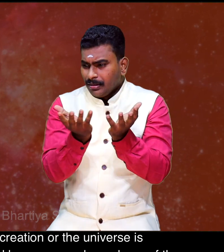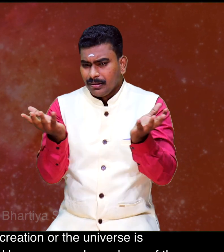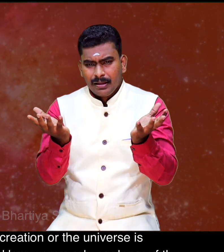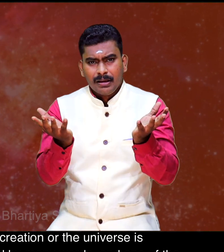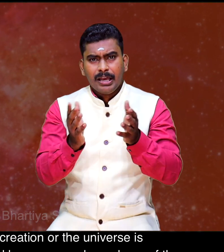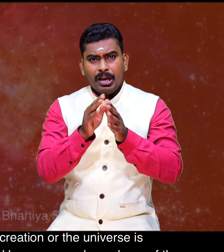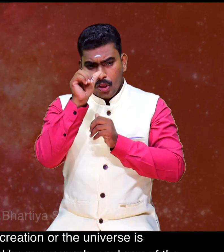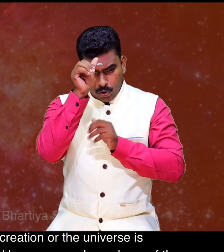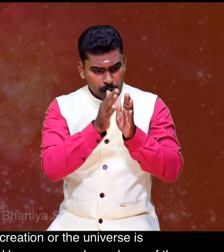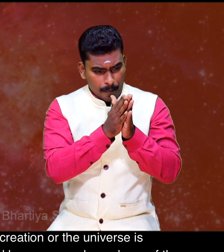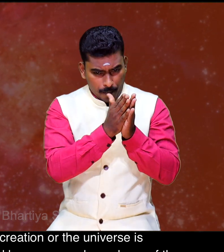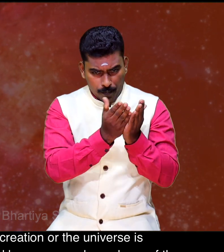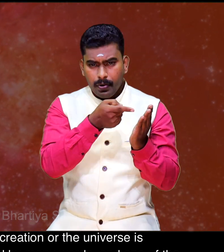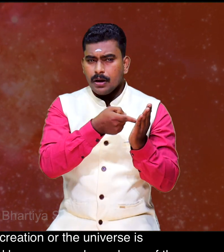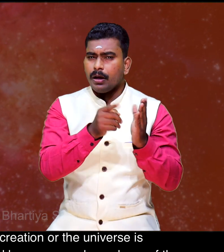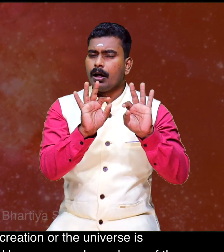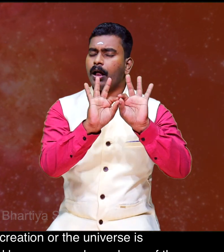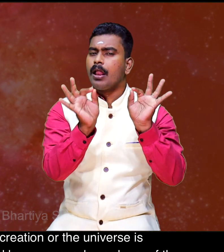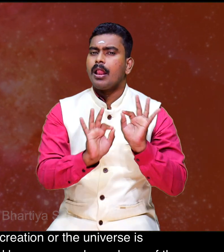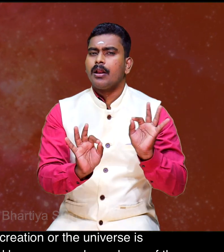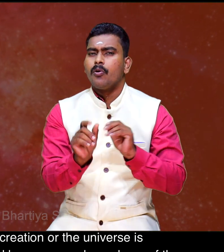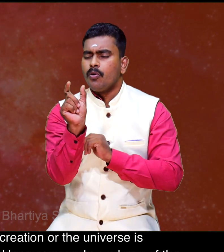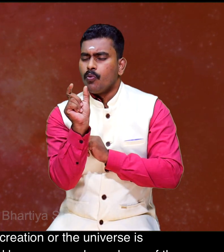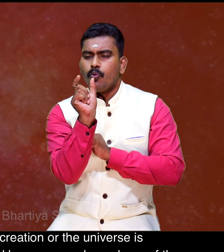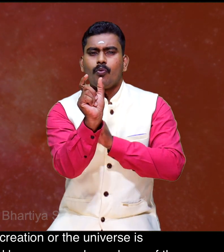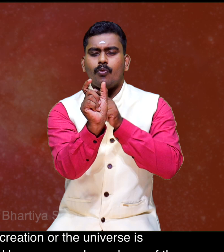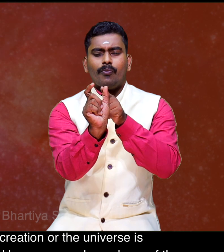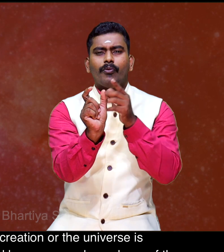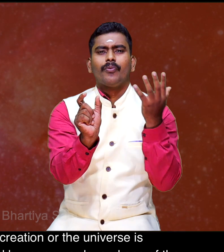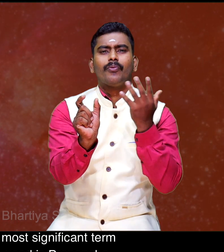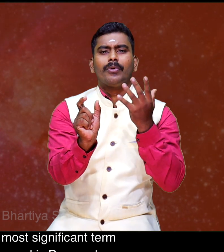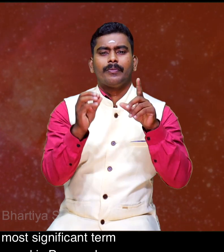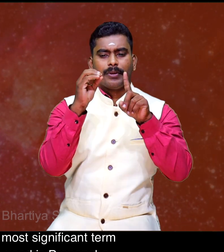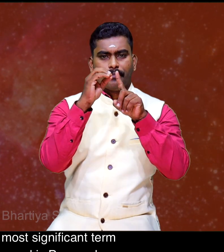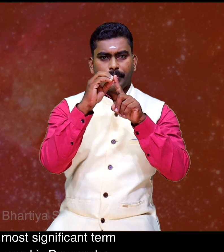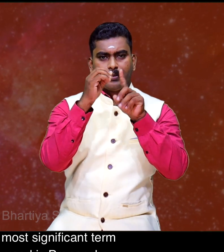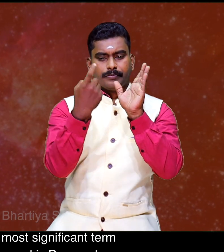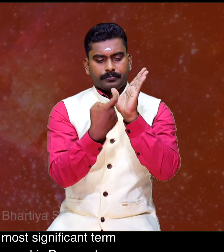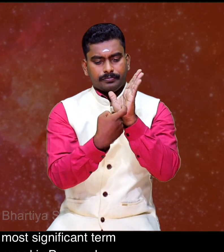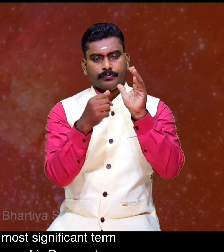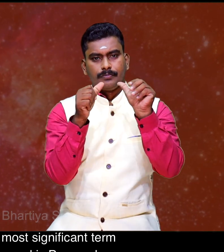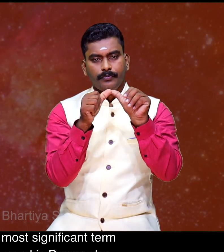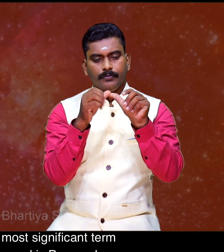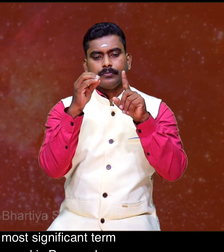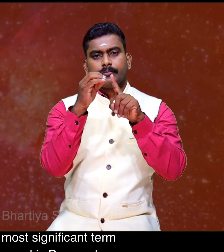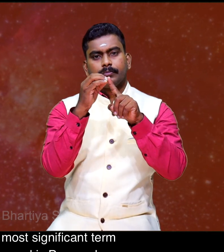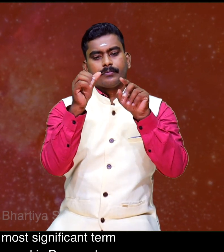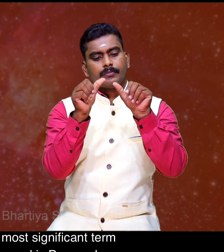represented in the Hindu texts by many words, and one of the most significant term used is